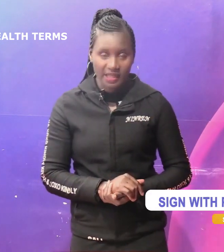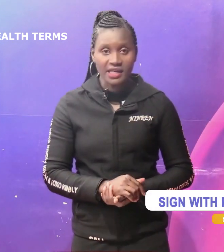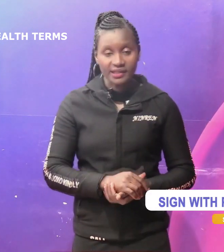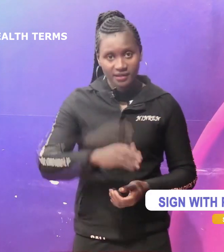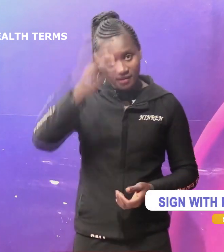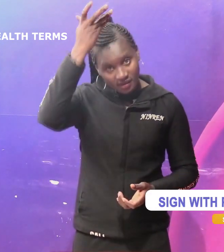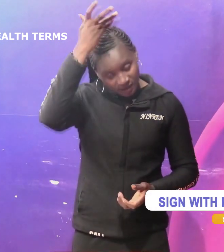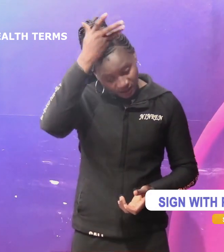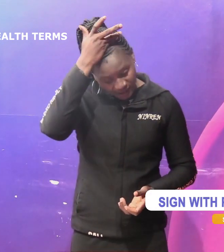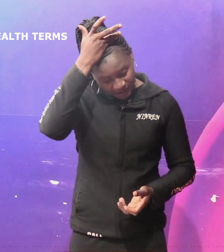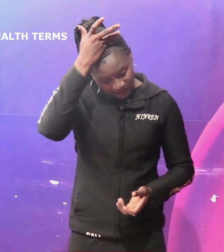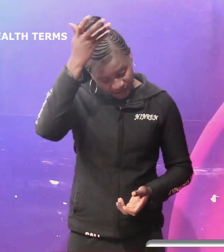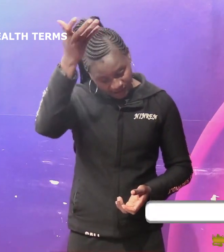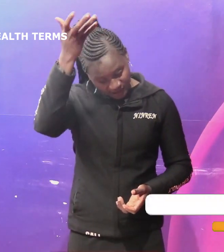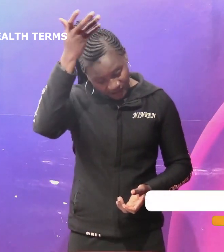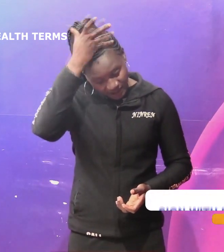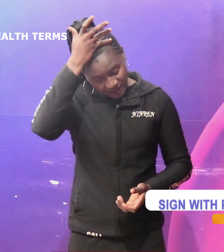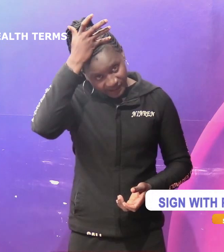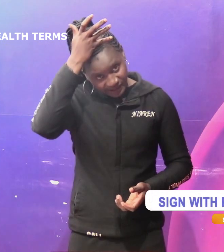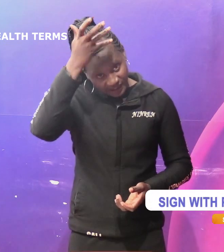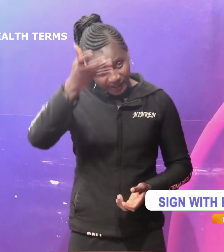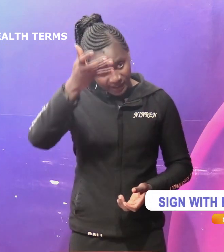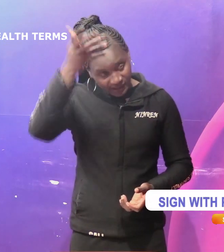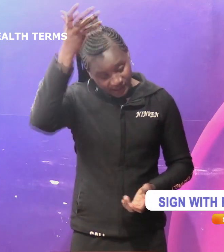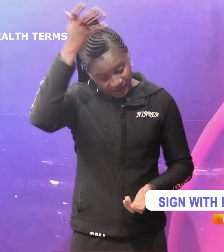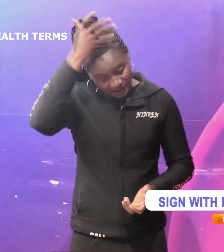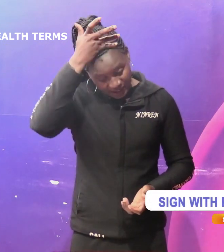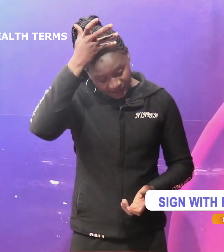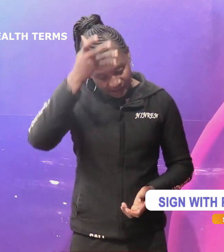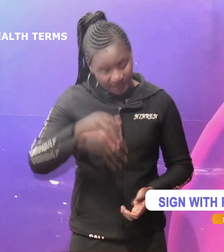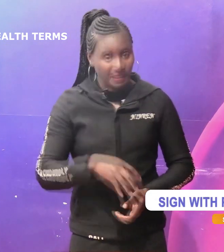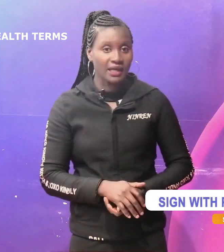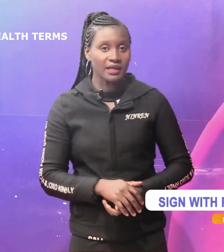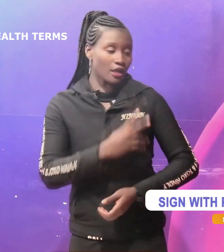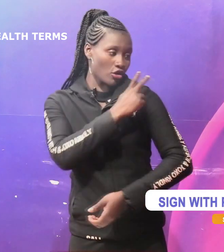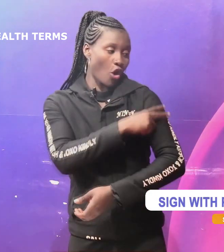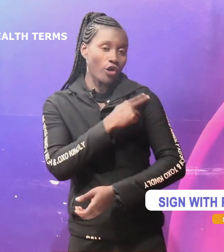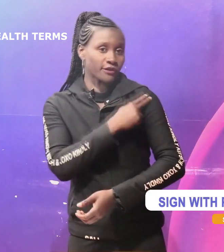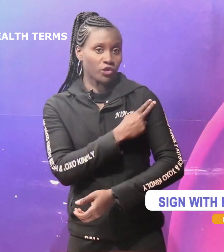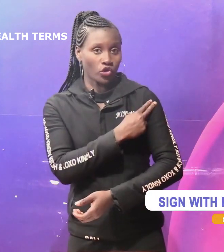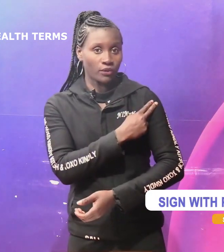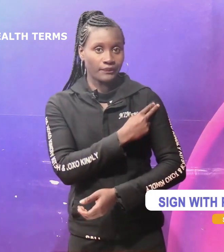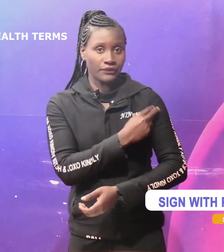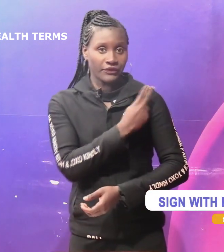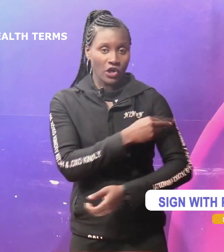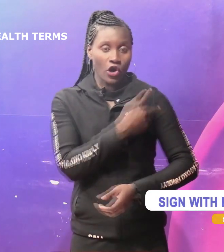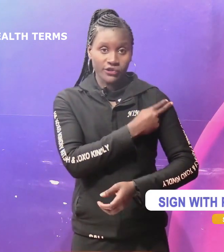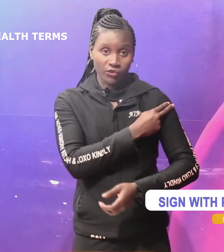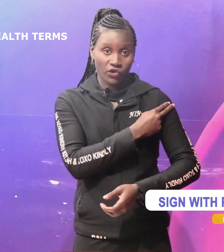nurse. Nurse. Nurse, like this. Nurse. And then hospital. Hospital, like